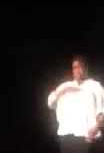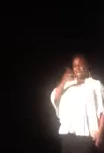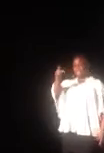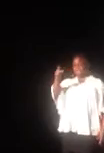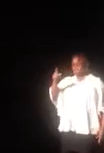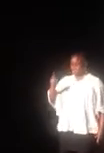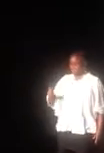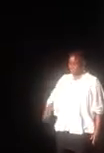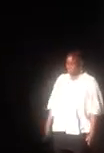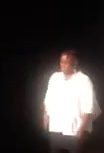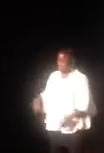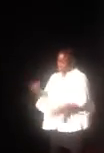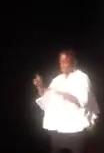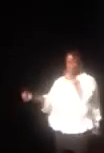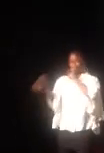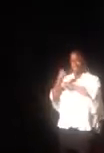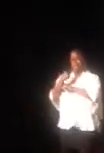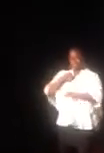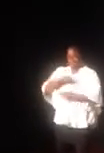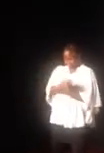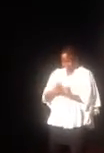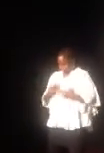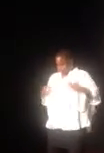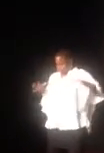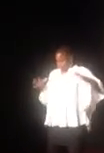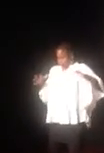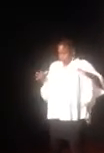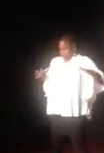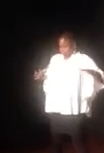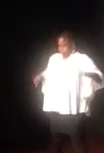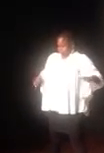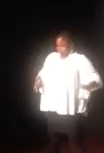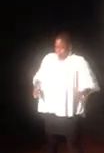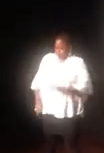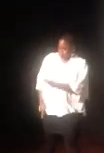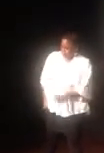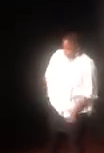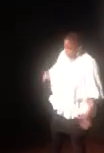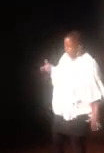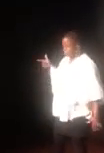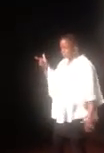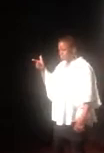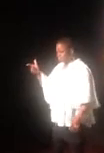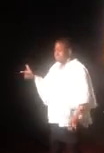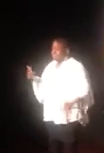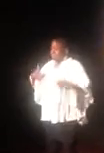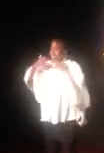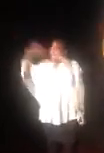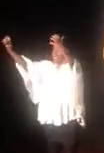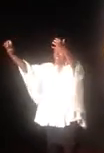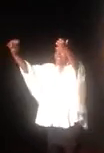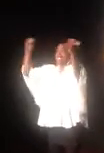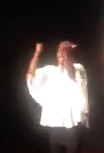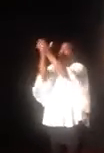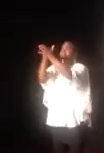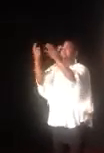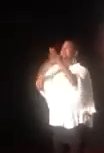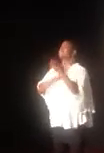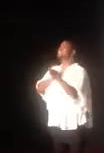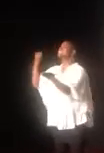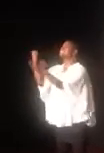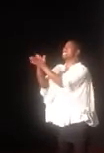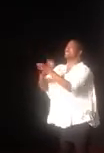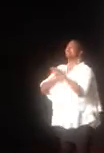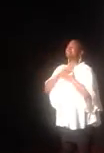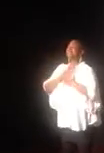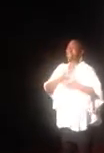lay on the ground defenselessly as he pulled out his gun. And I yelled, help, help, somebody help